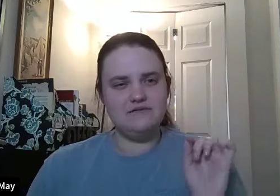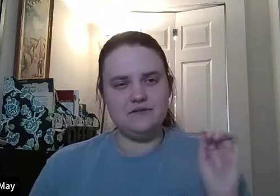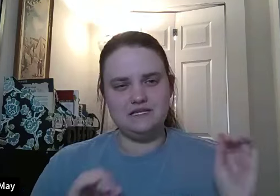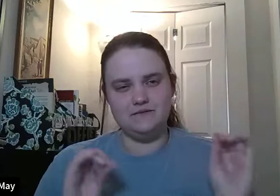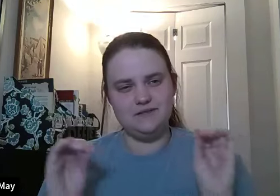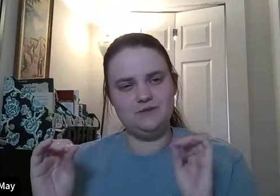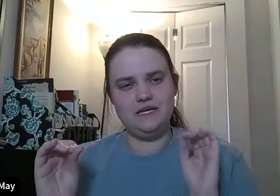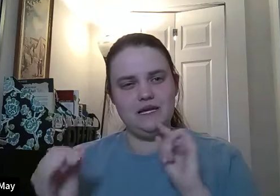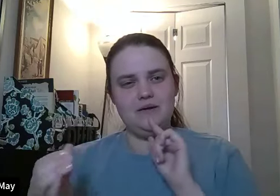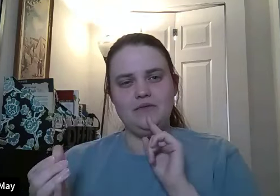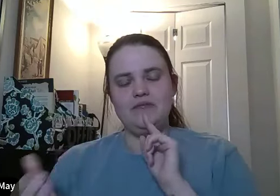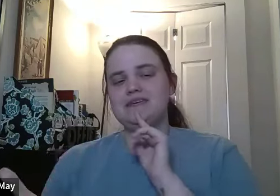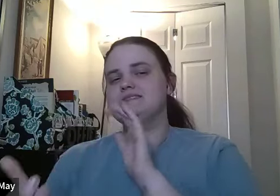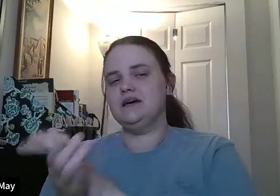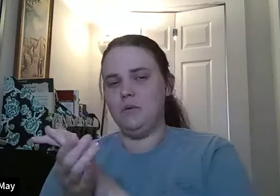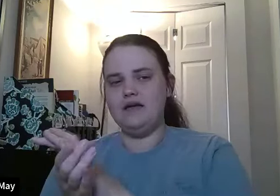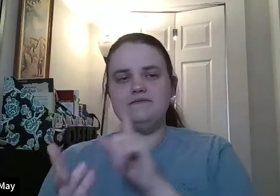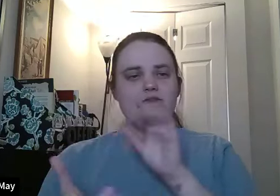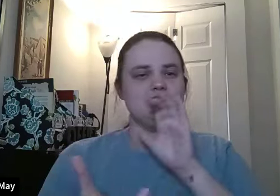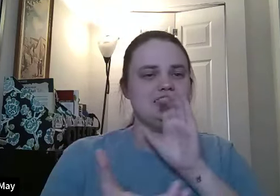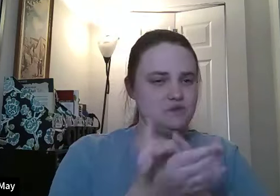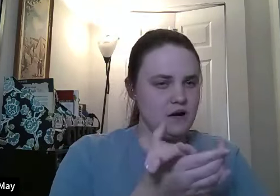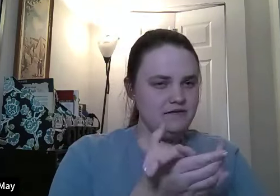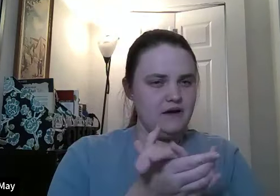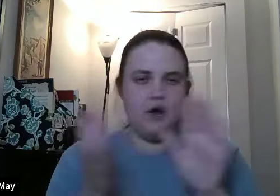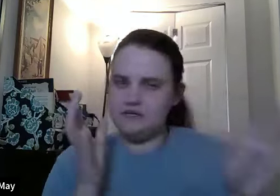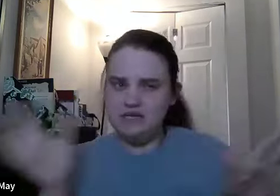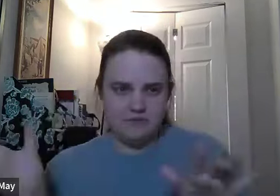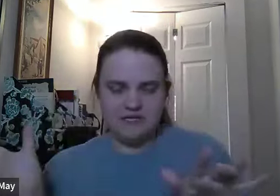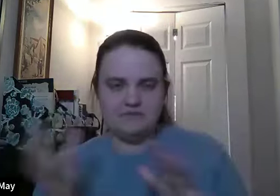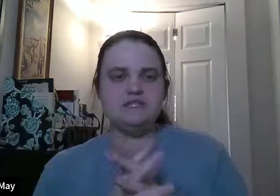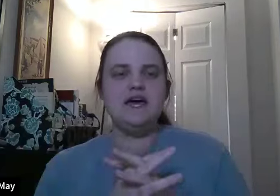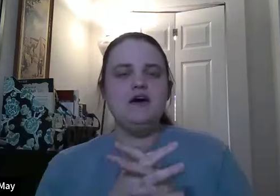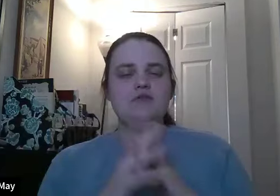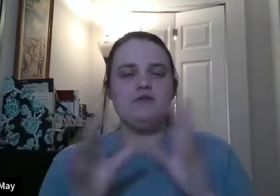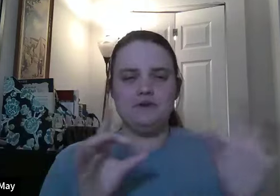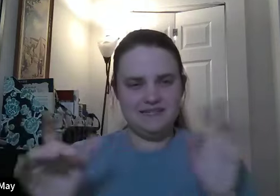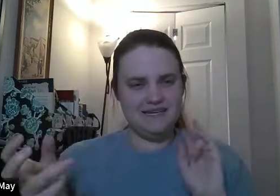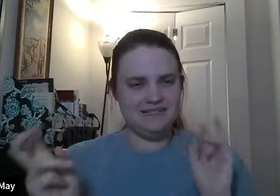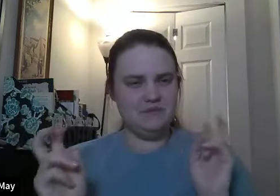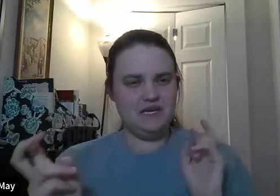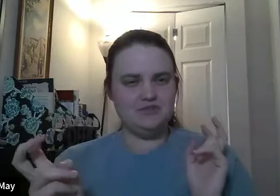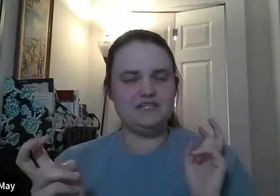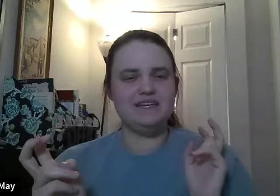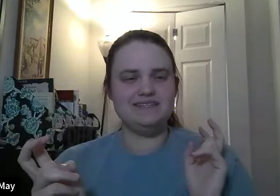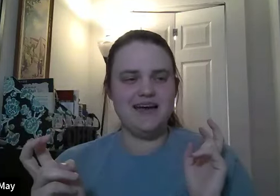for the difference between this wife versus this wife, I know it's not a big difference. The reason it gets to be interesting is